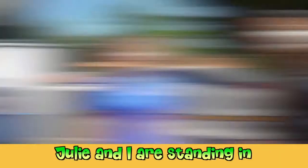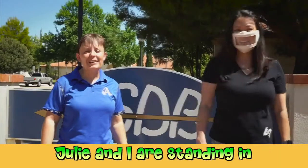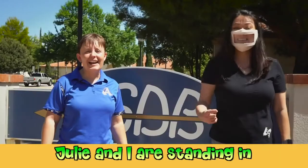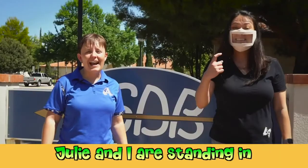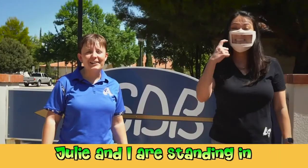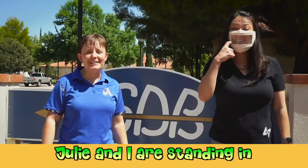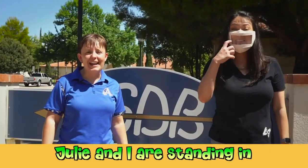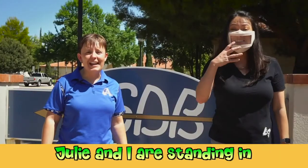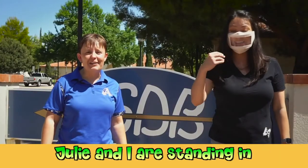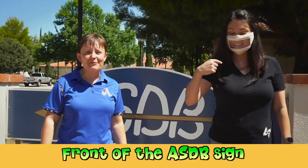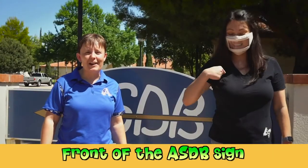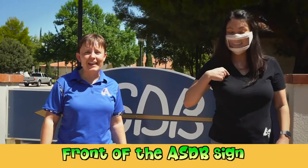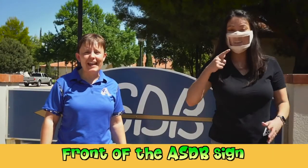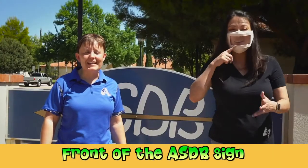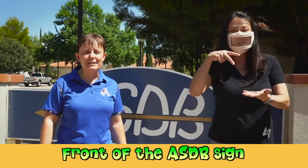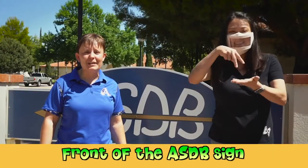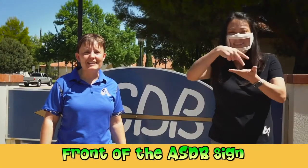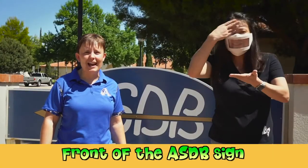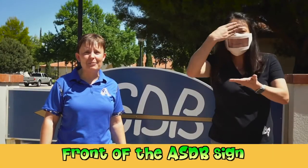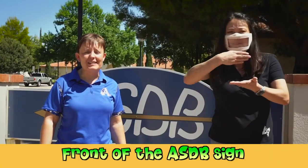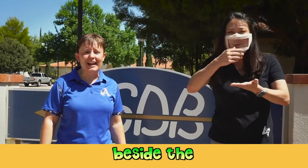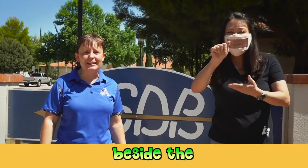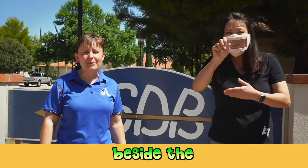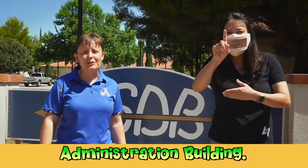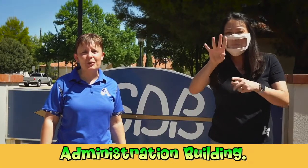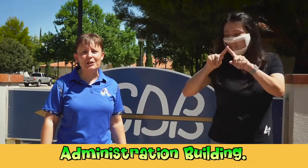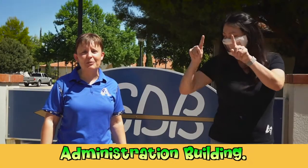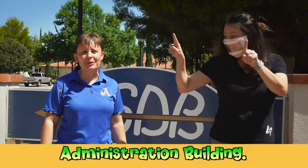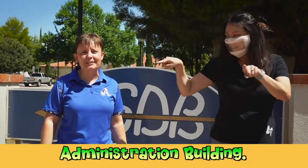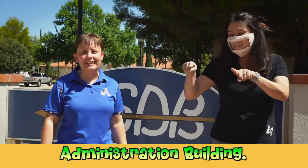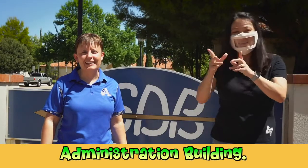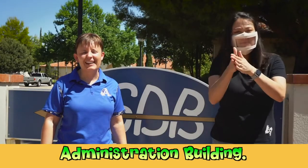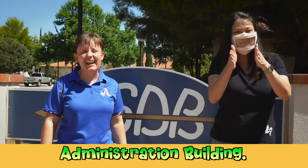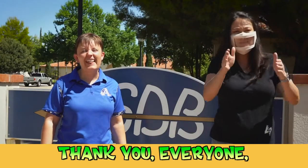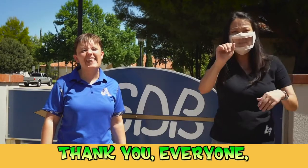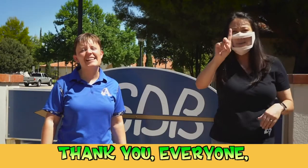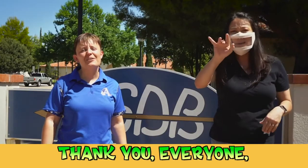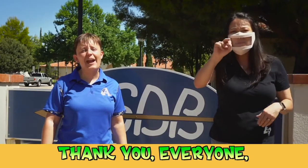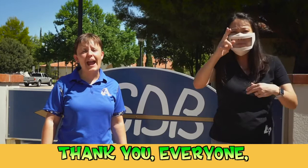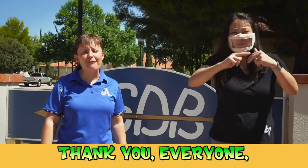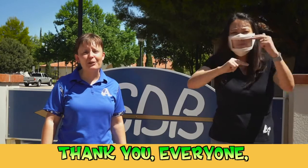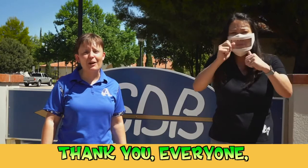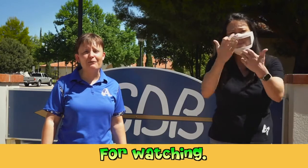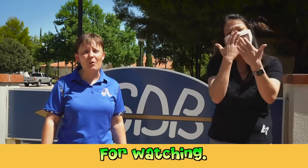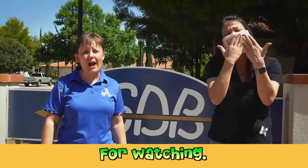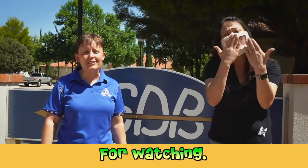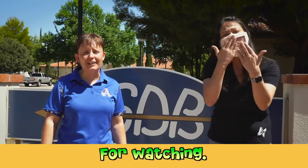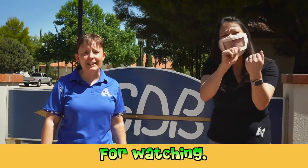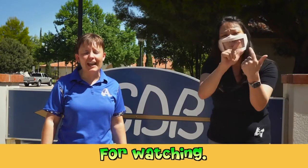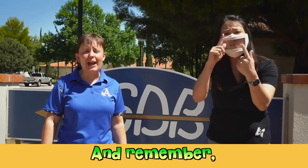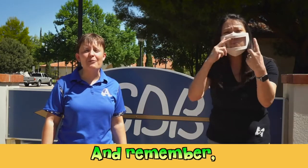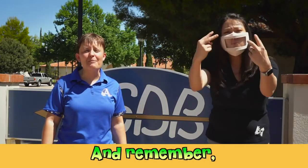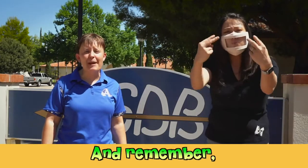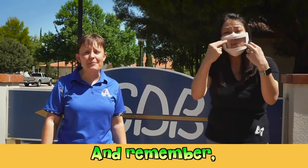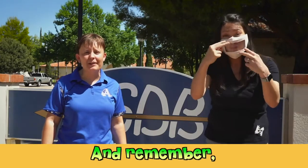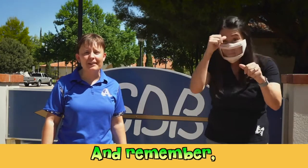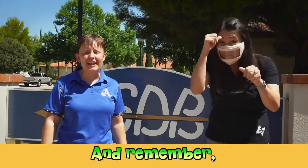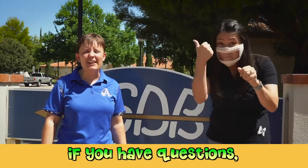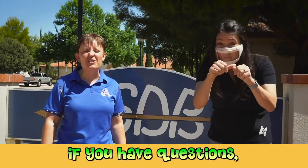Julie and I are standing in front of the ASDB sign beside the administration building. Thank you everyone for watching. And remember, if you